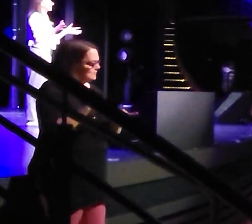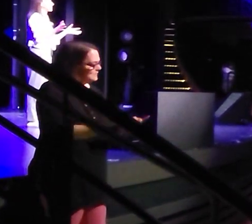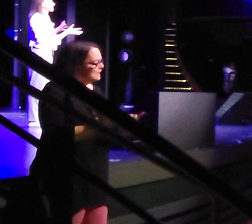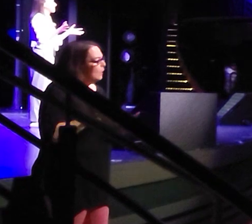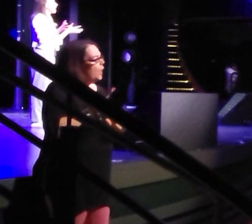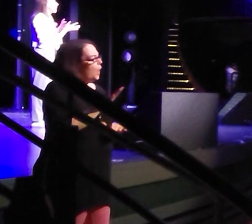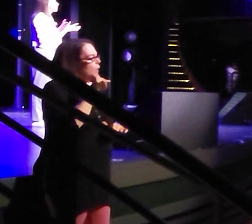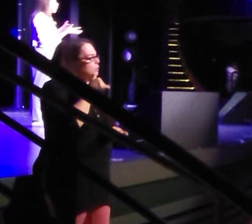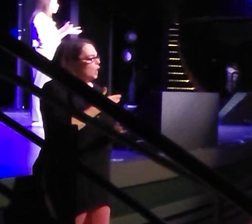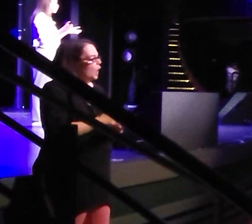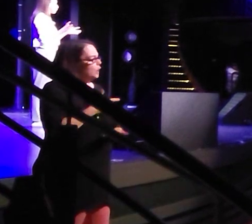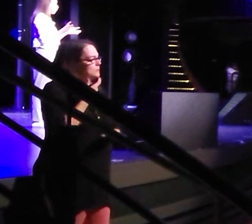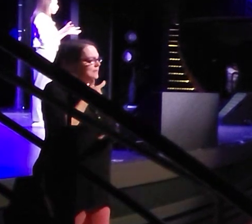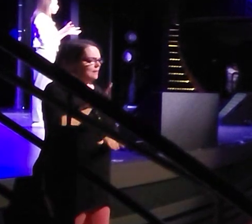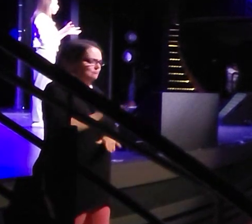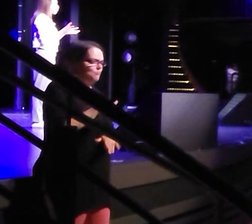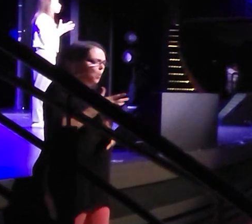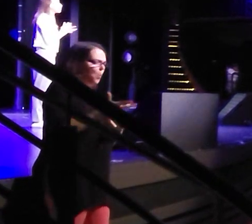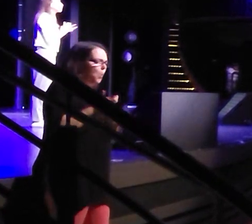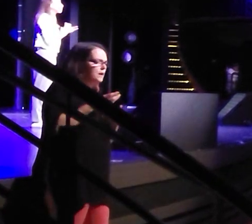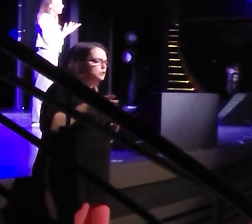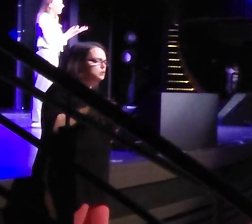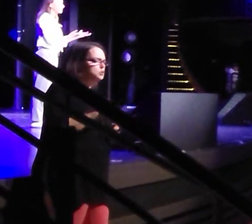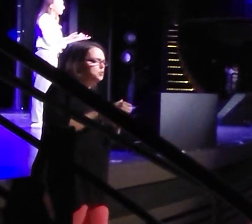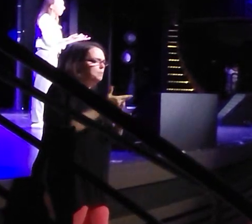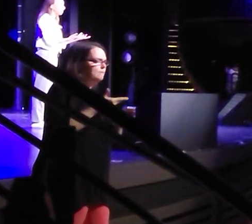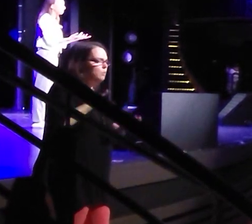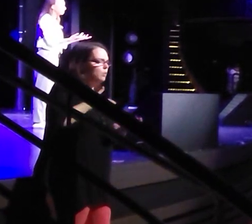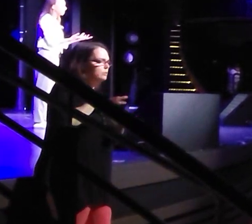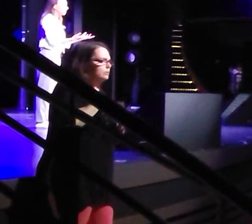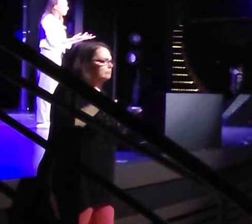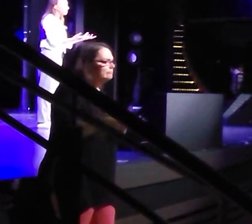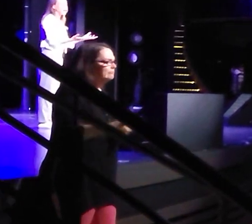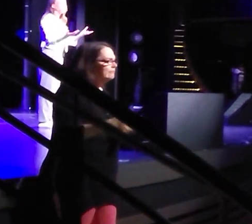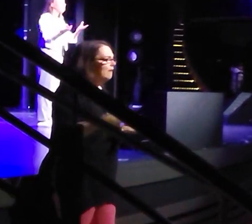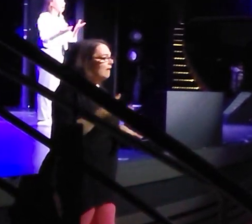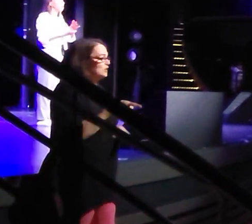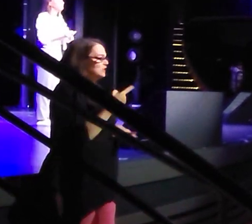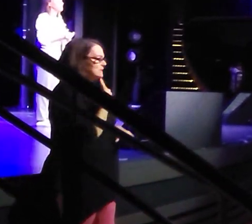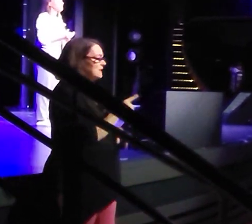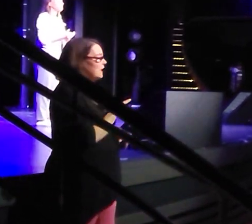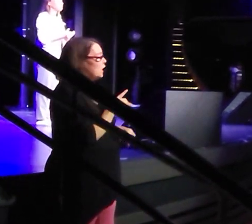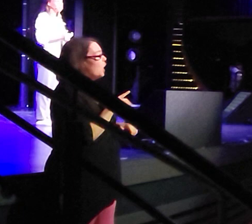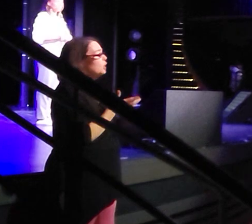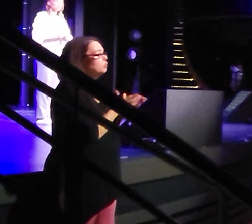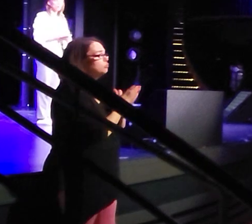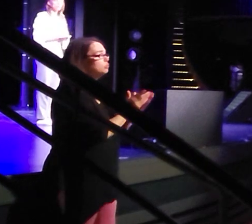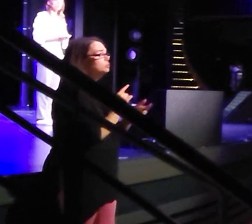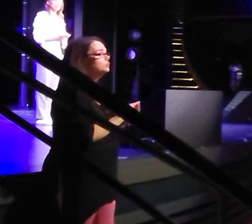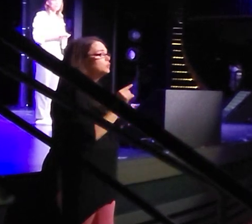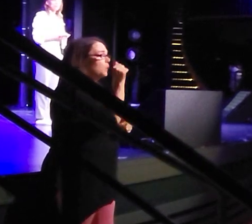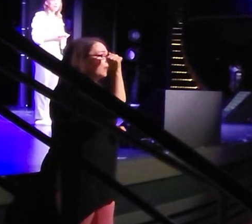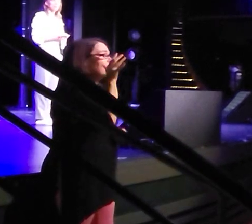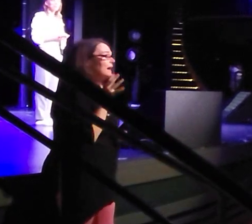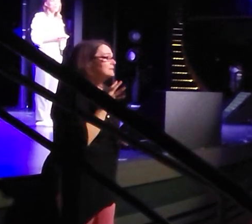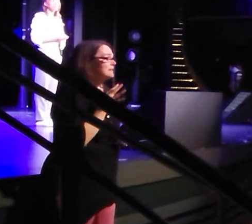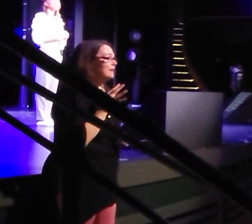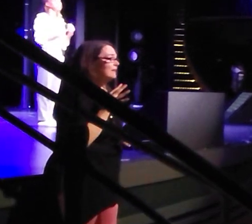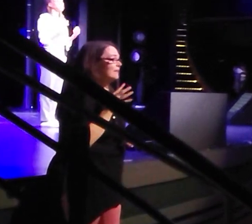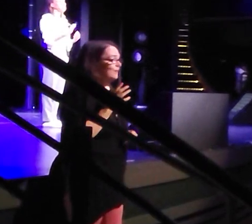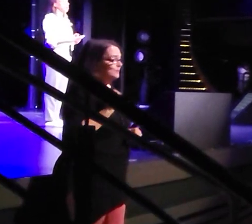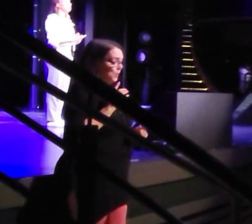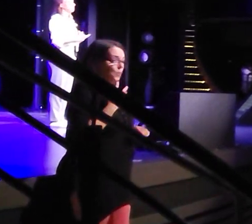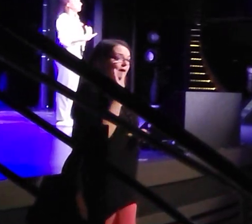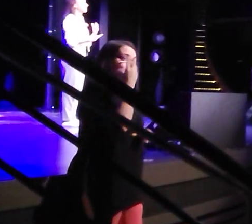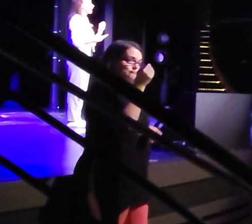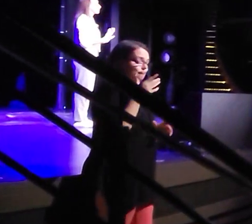your bucket list?" And the answer was, "A cruise to Alaska." So off they went on board Holland America Line, and